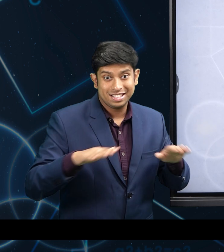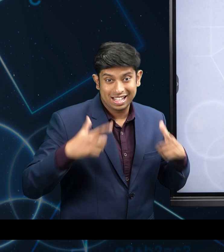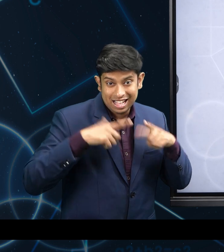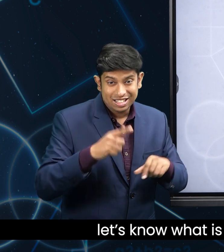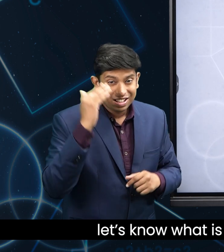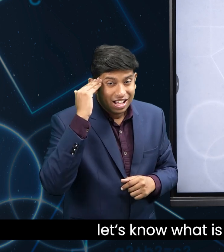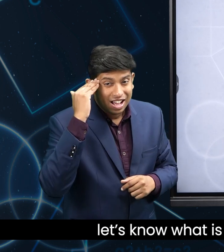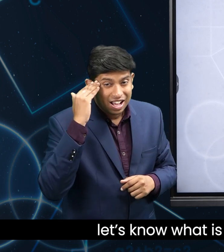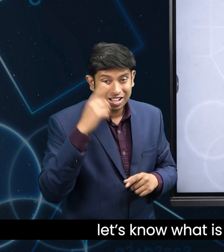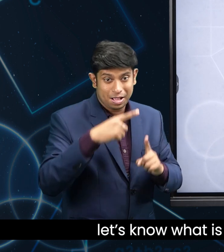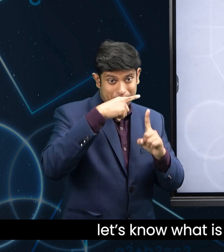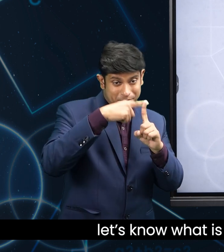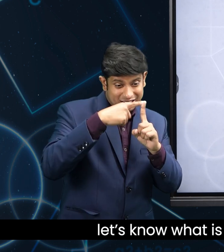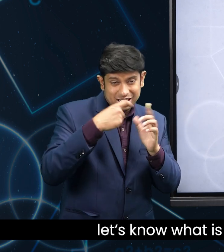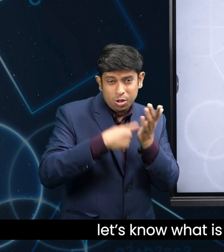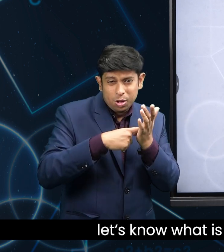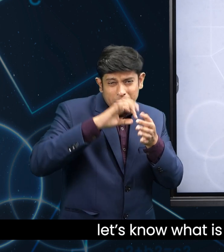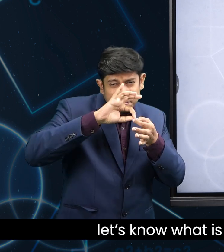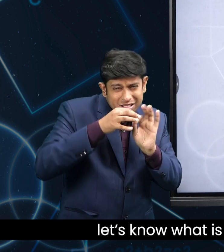Students, let's know what is the addition theorem of probability.